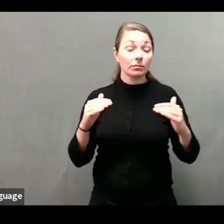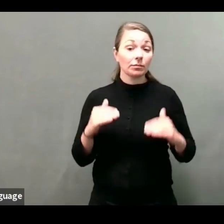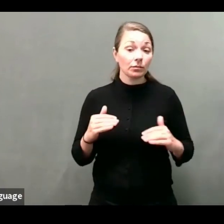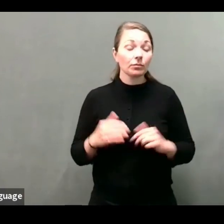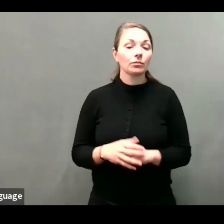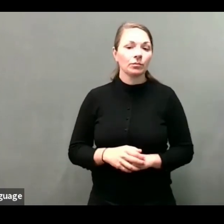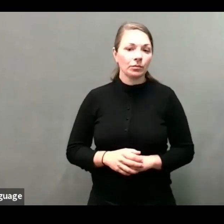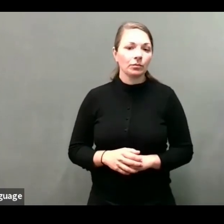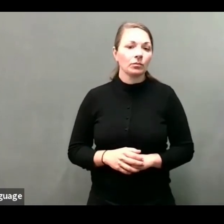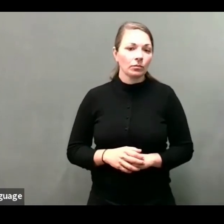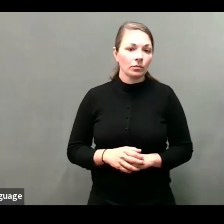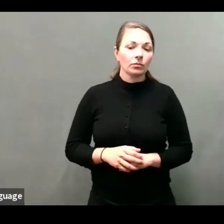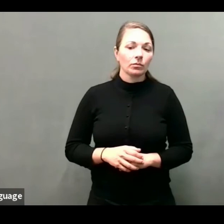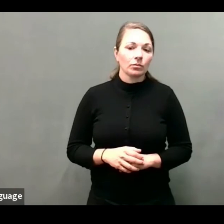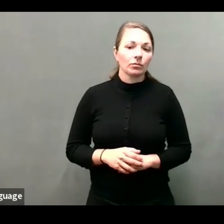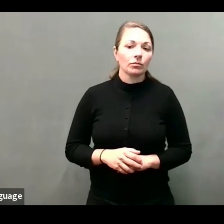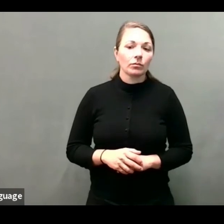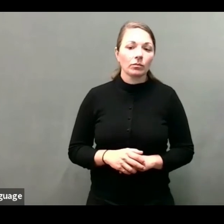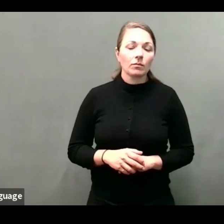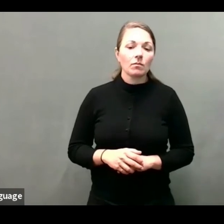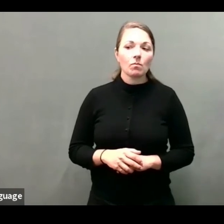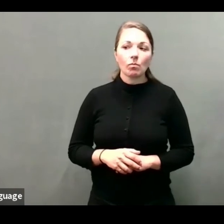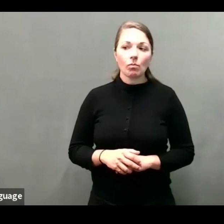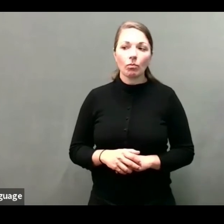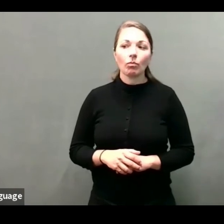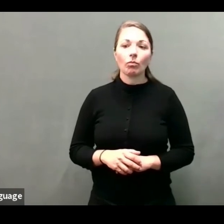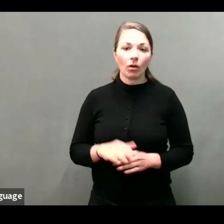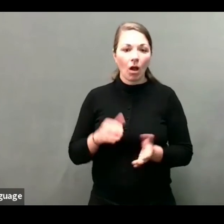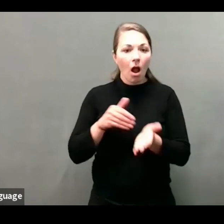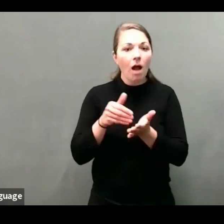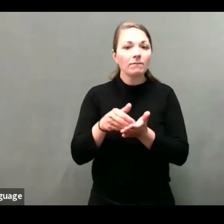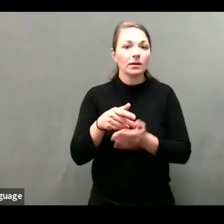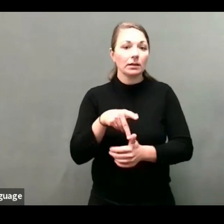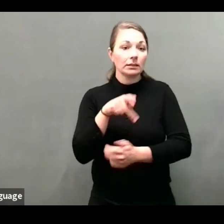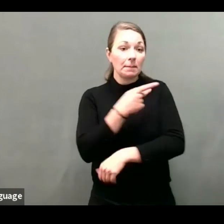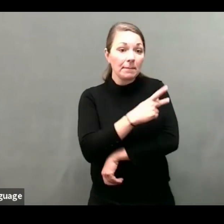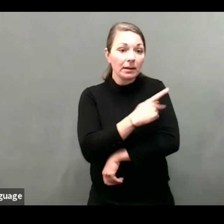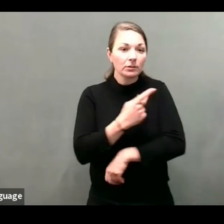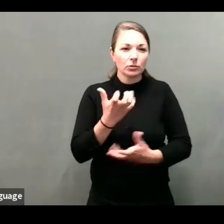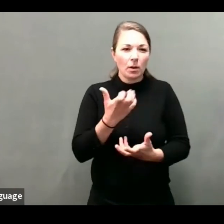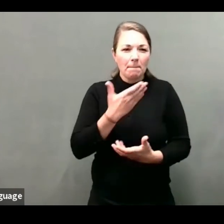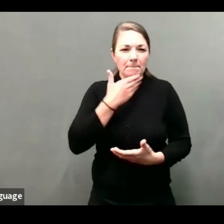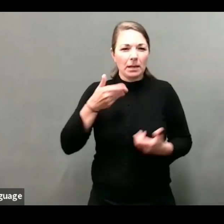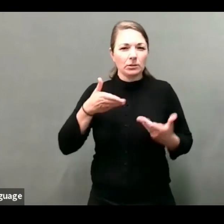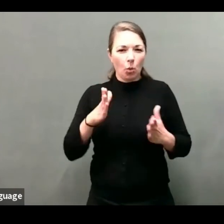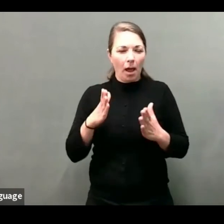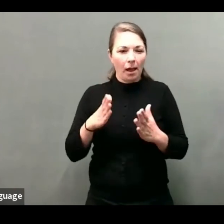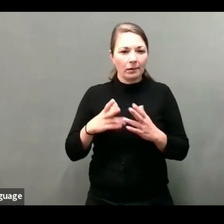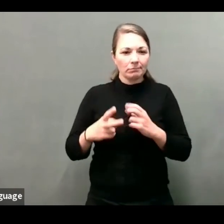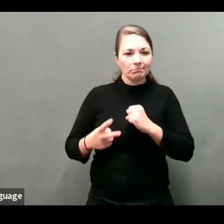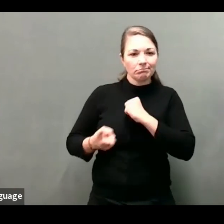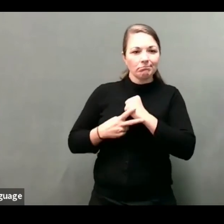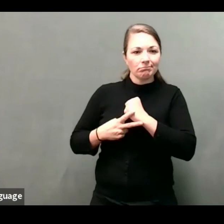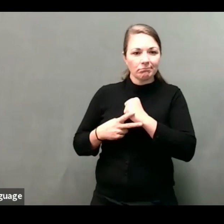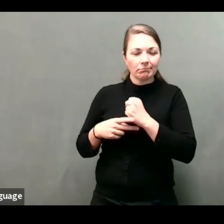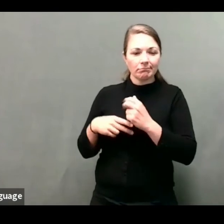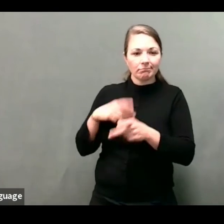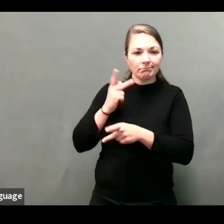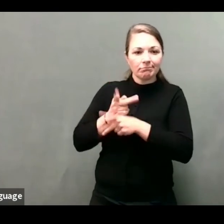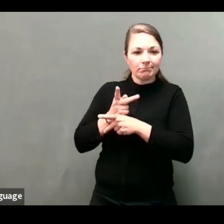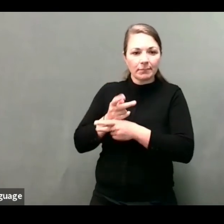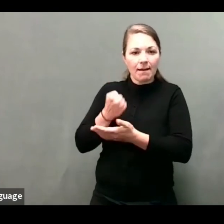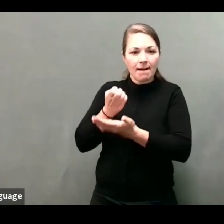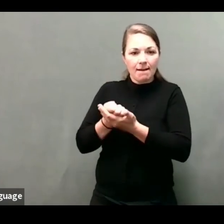Oftentimes patients want to know how to best preserve any physical evidence that might be on their body. And this